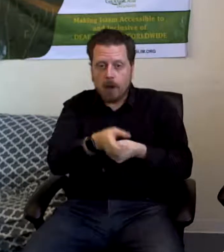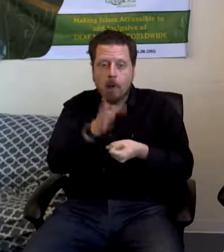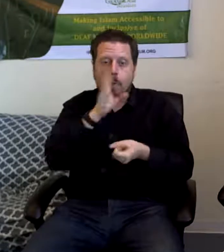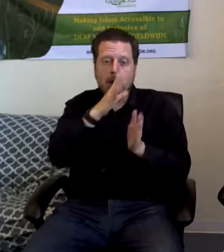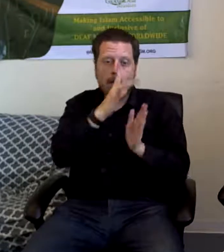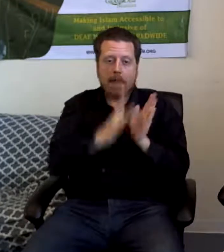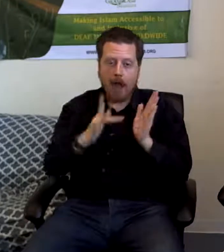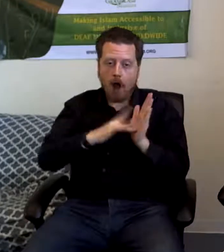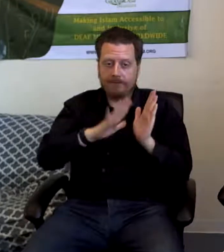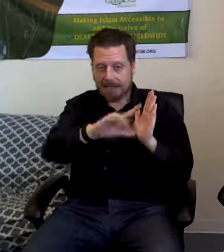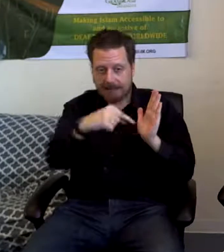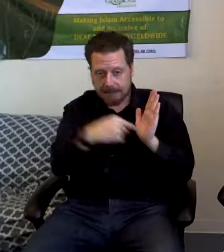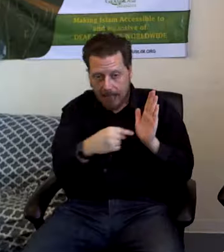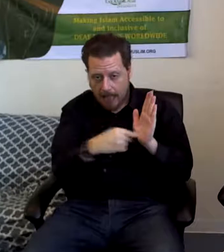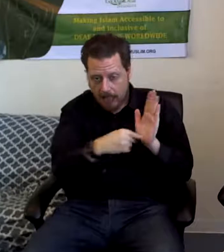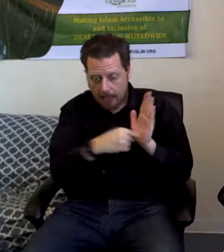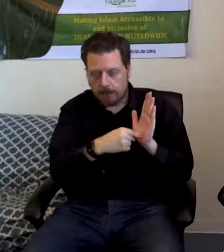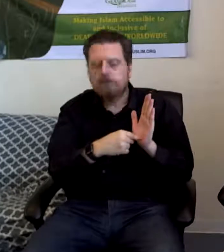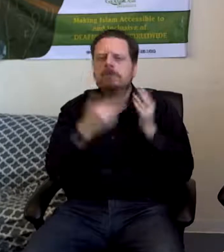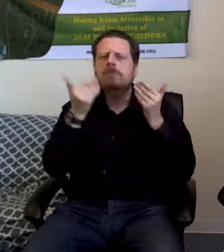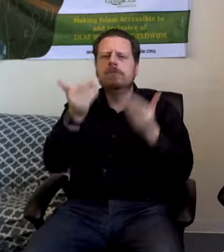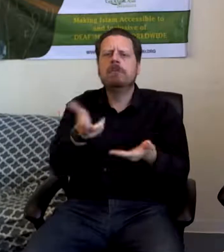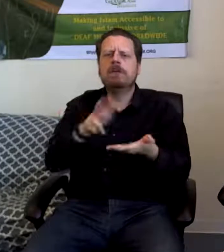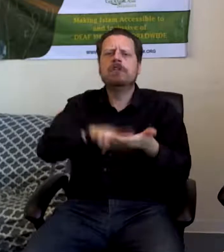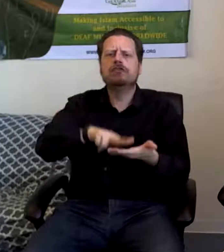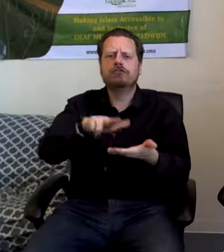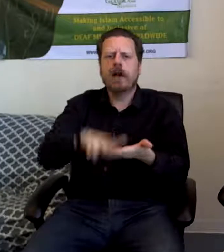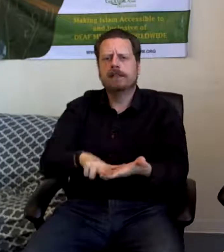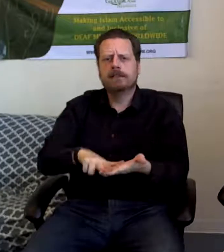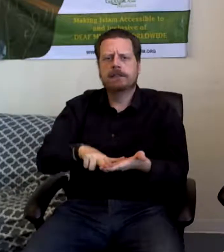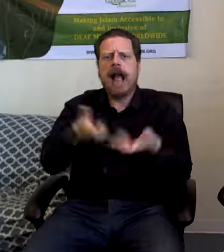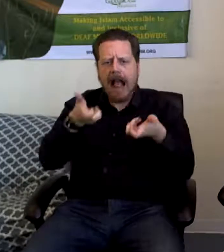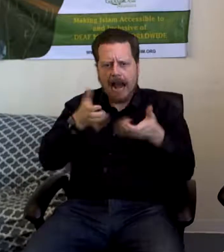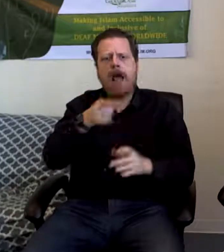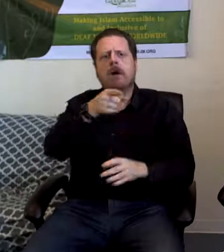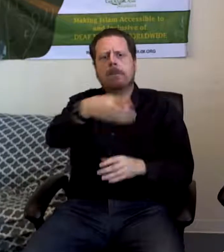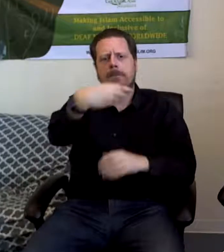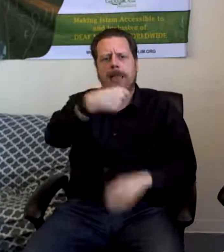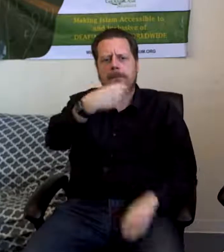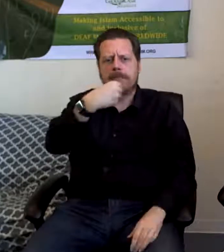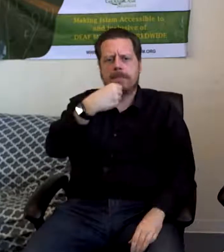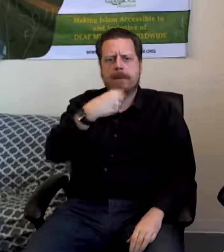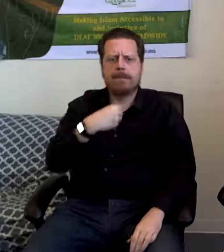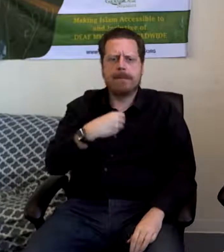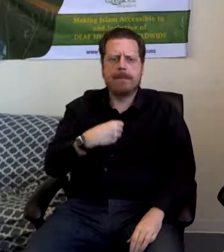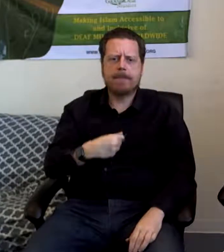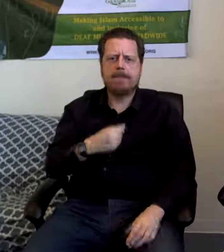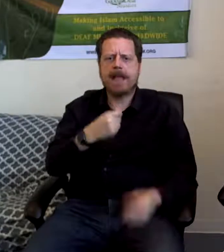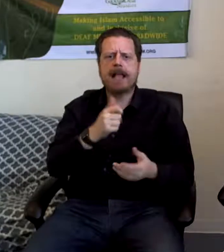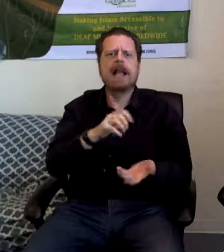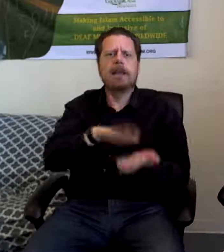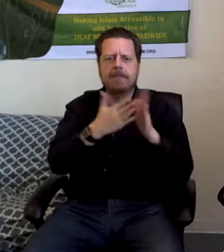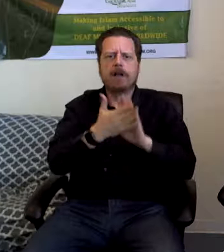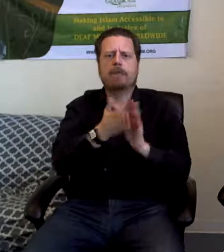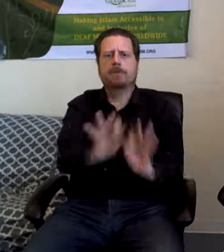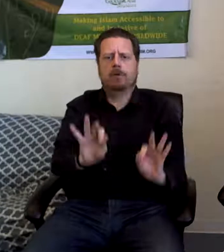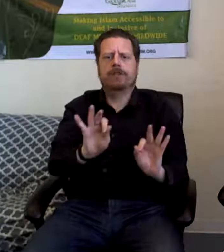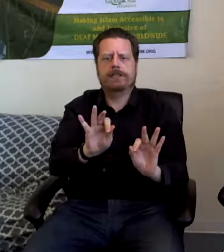off, then contract with him, let him pay you, and let him set himself